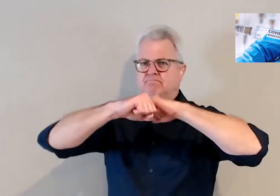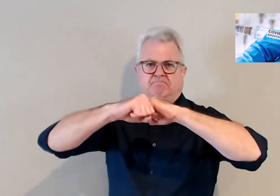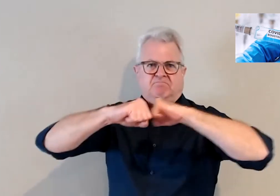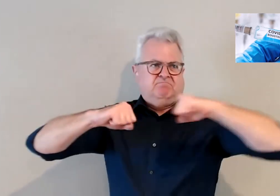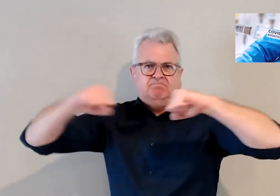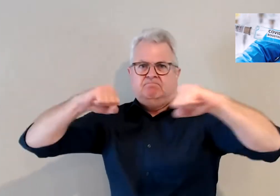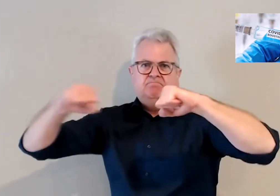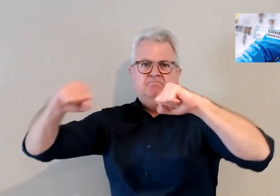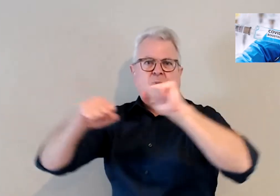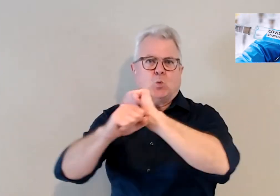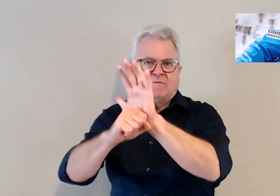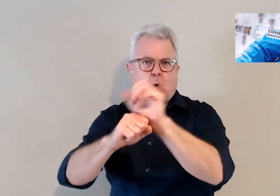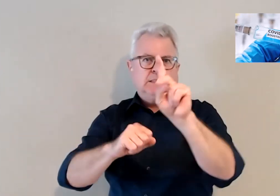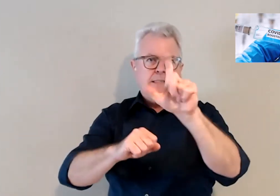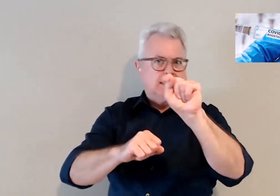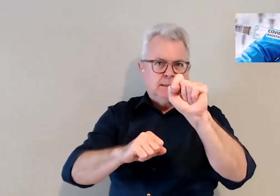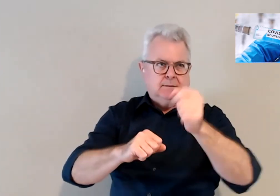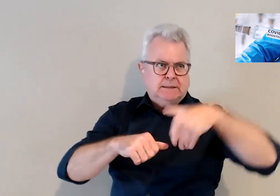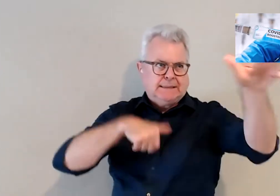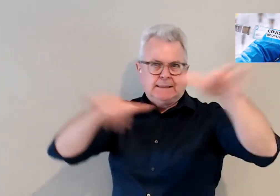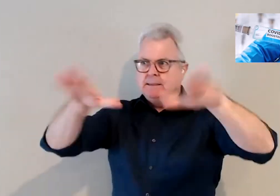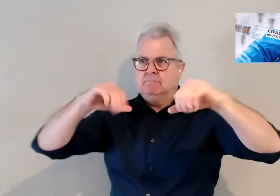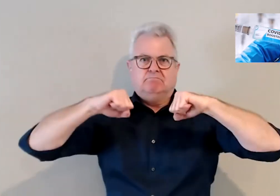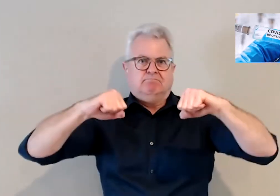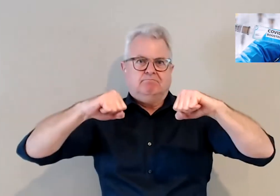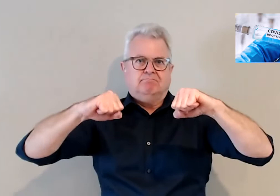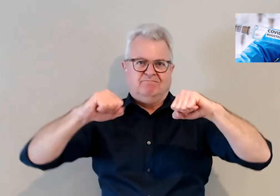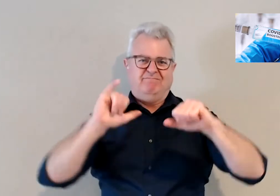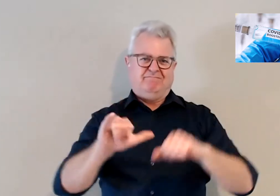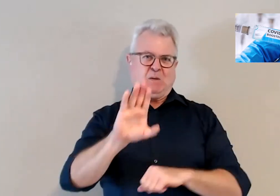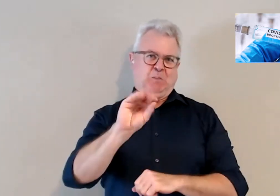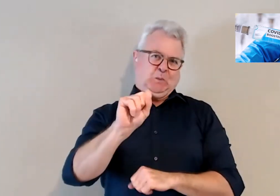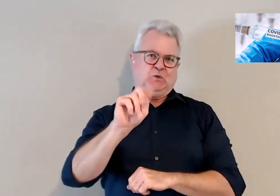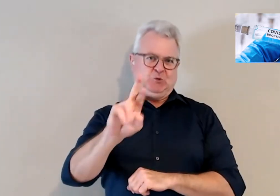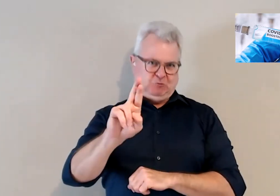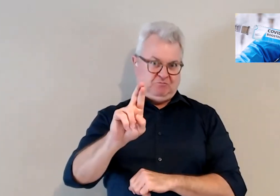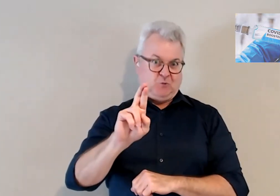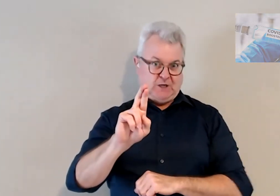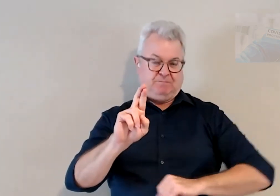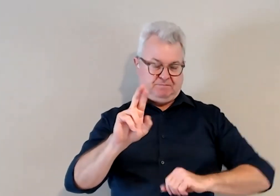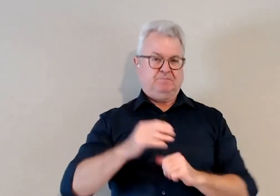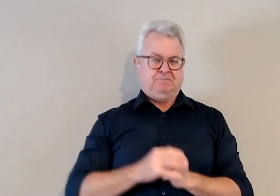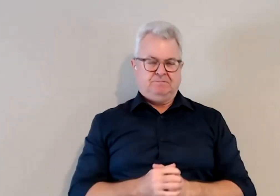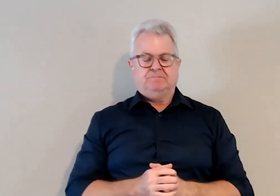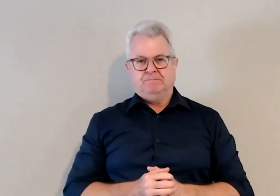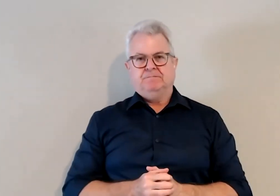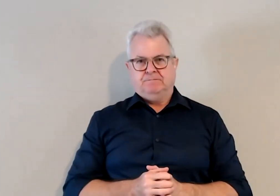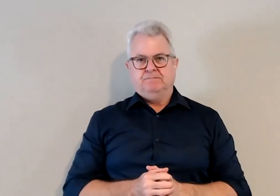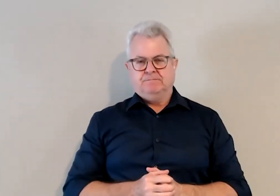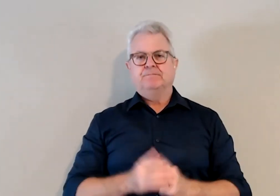precaution where it can boost your immune system to be prepared for these various situations in case you were to come